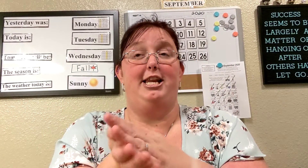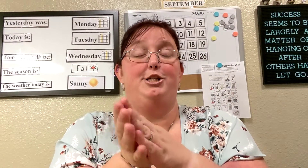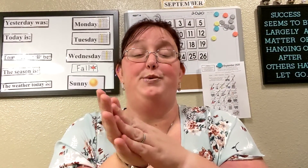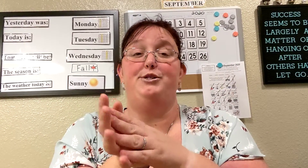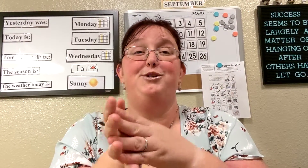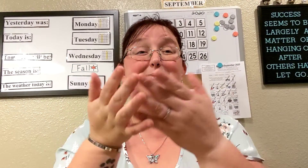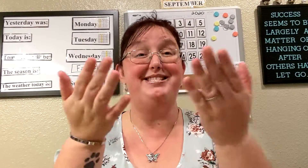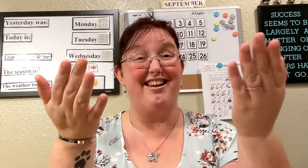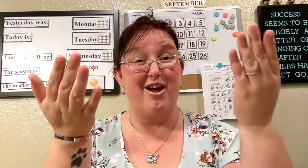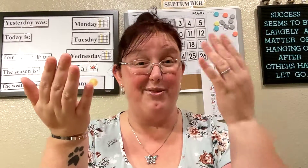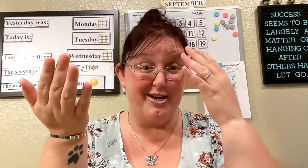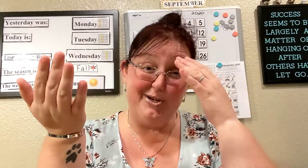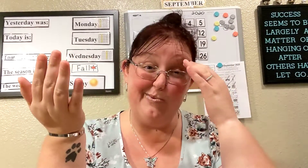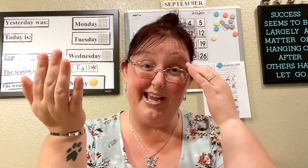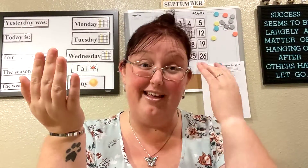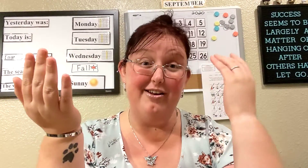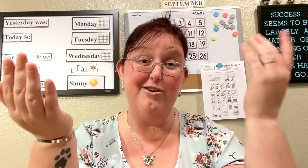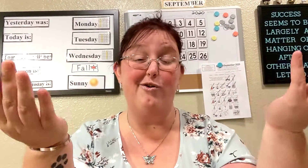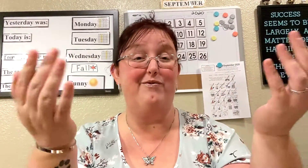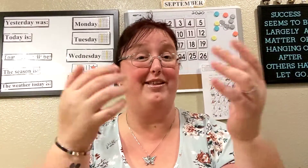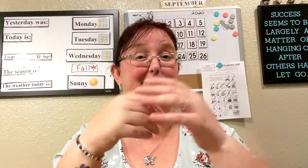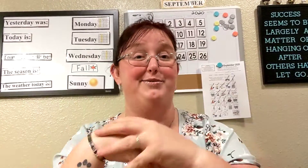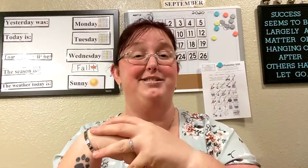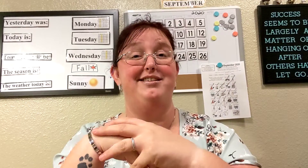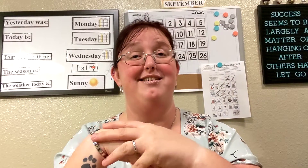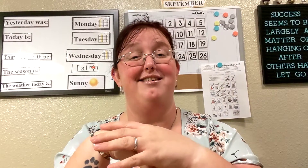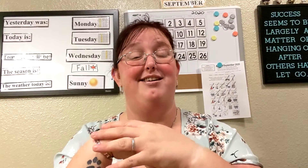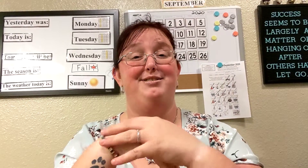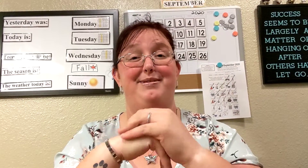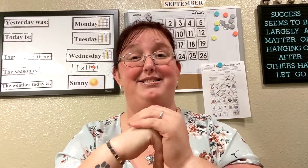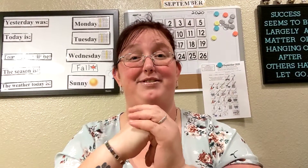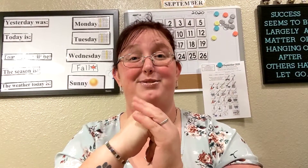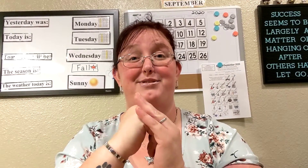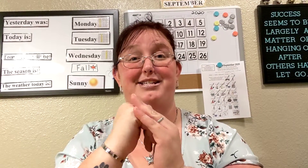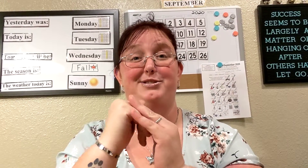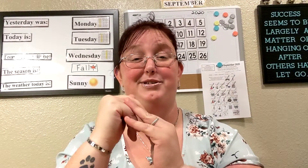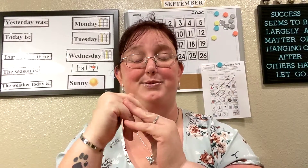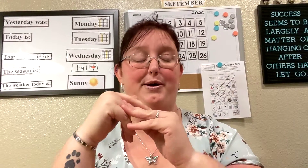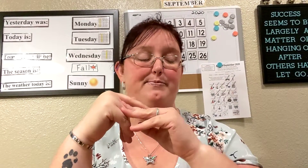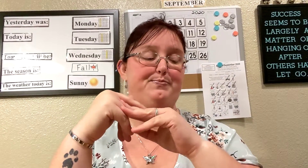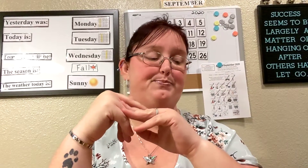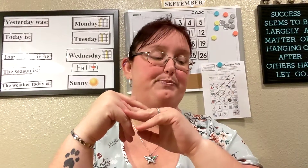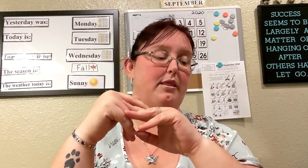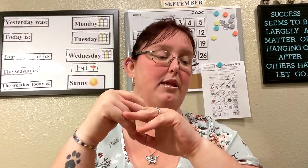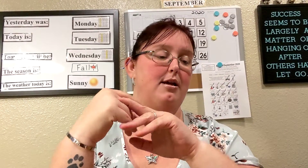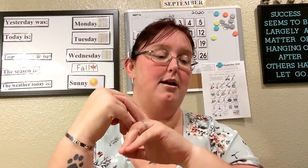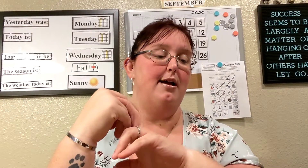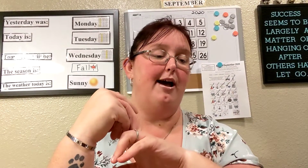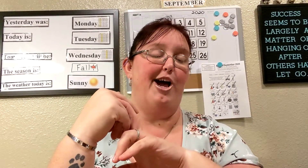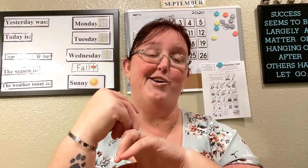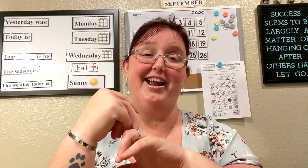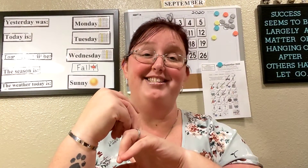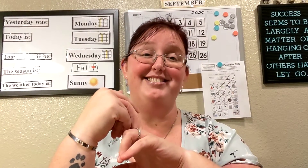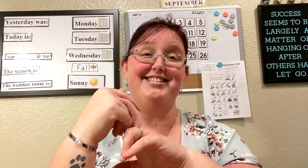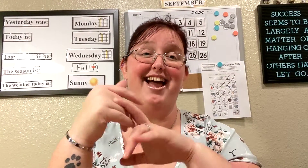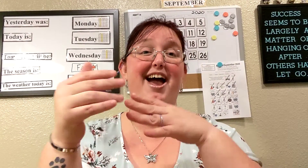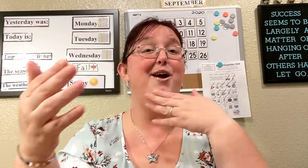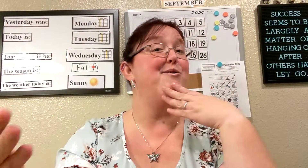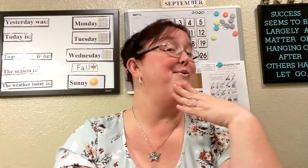next week or so, be sending out the October calendar. Hopefully those are some activities you would like to join as well. All right, I hope you